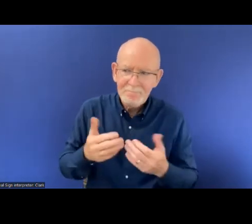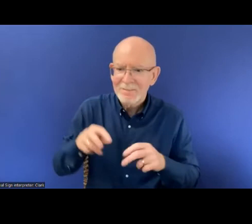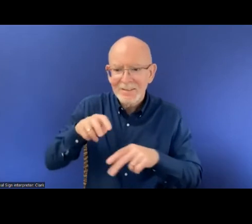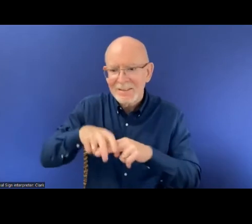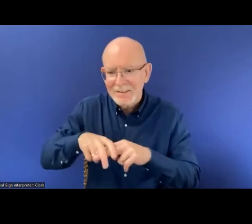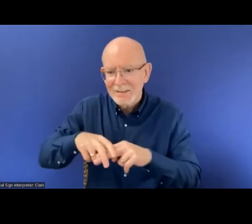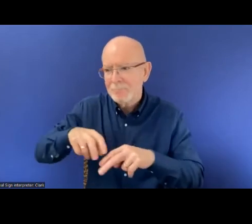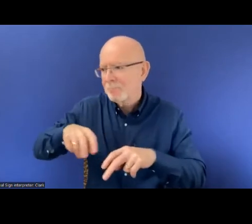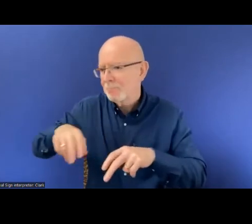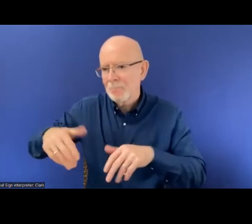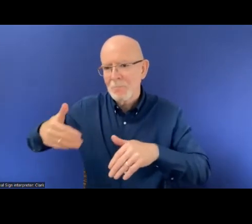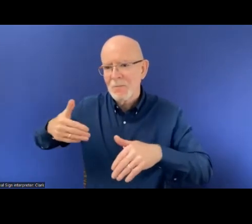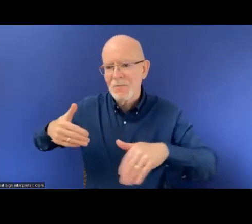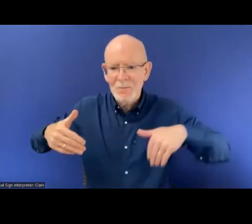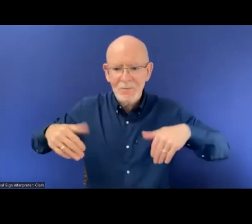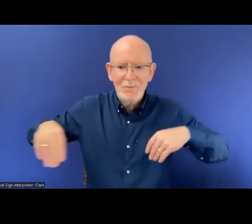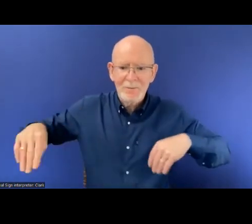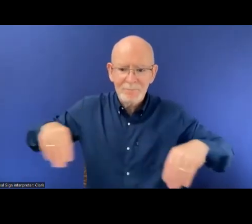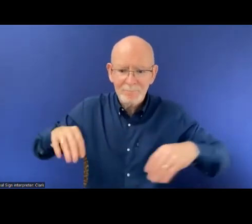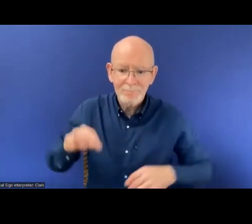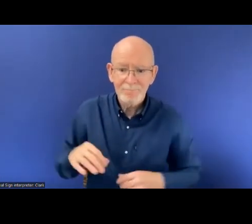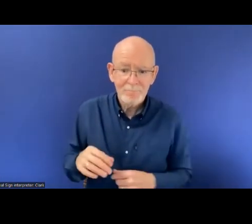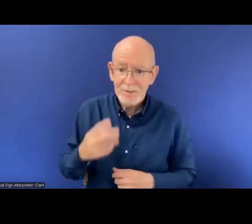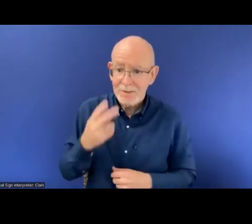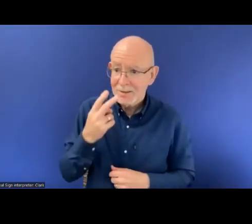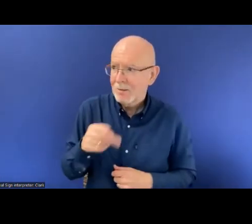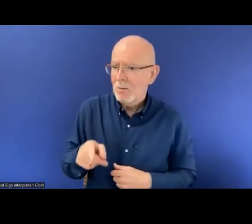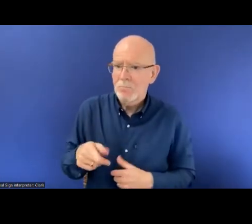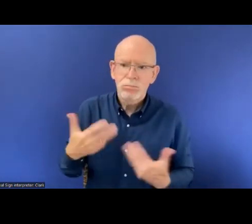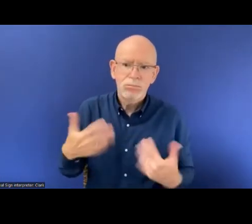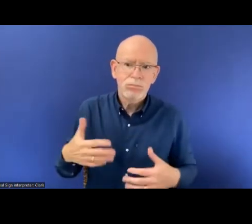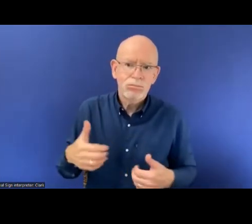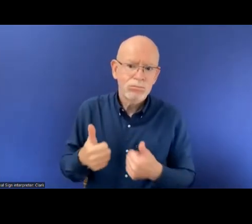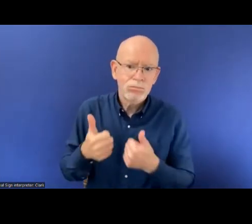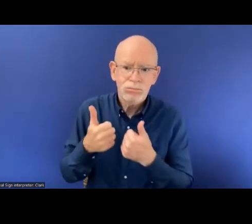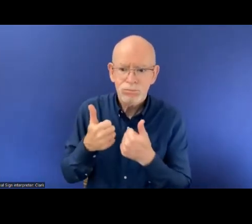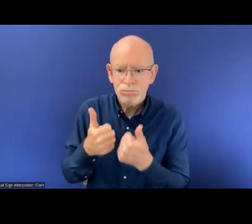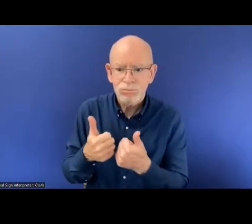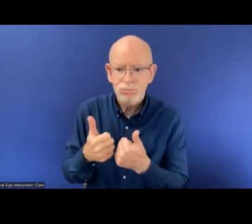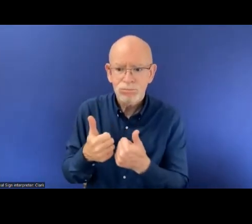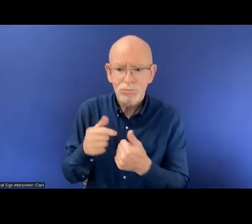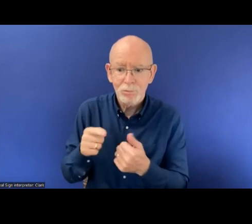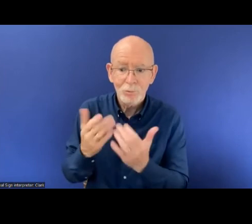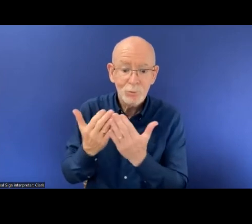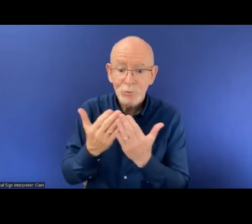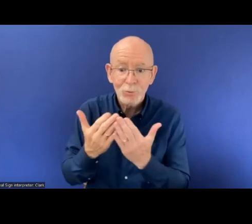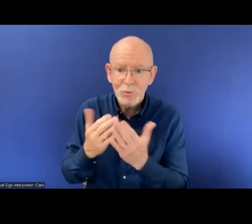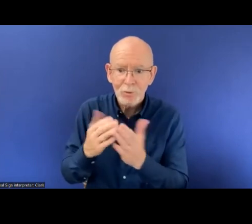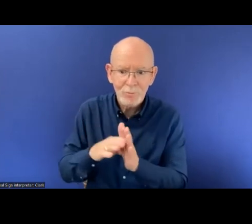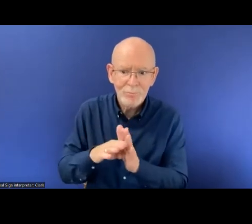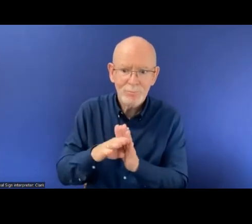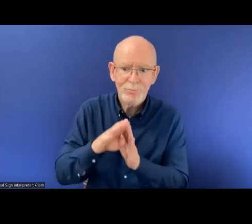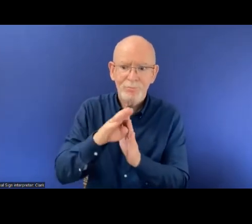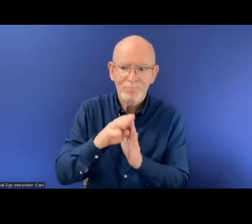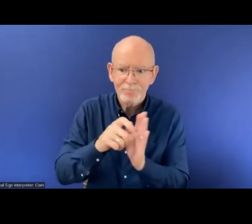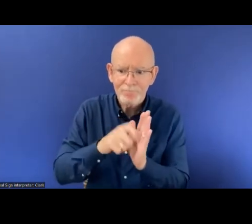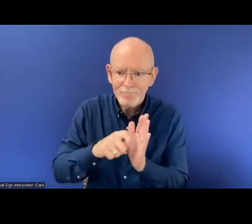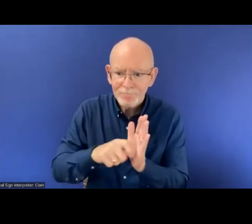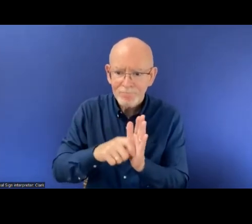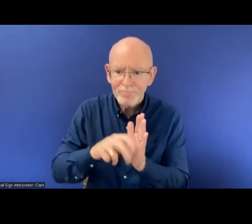vachitonyatsokutoona basa ravo asi mushure mokubatsirwa uchifind kuti even performance